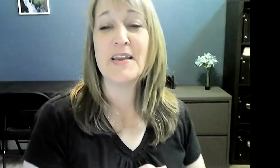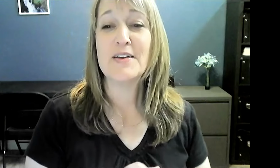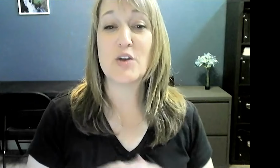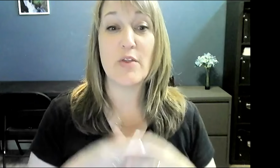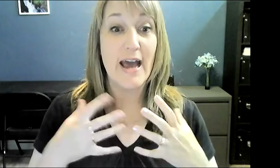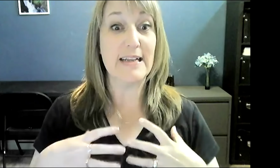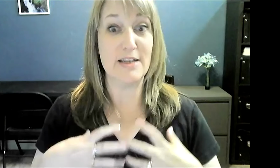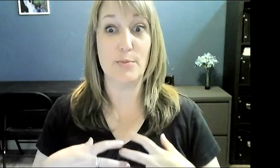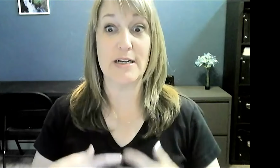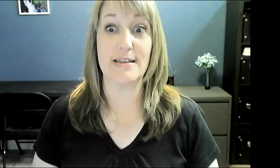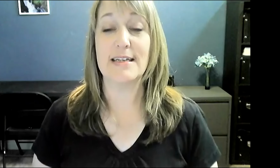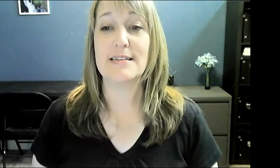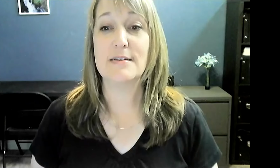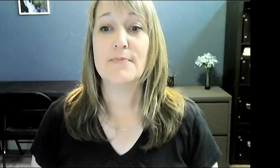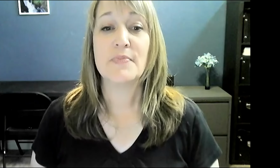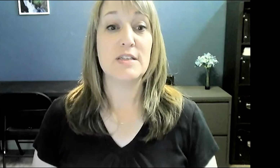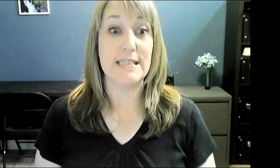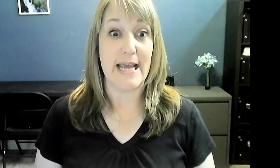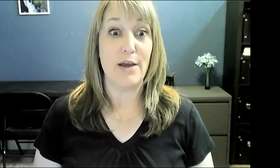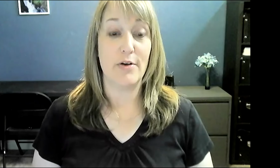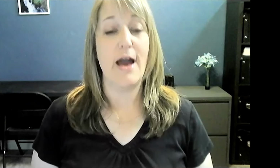So that is in the present. That's today or now.